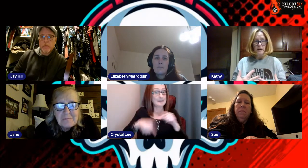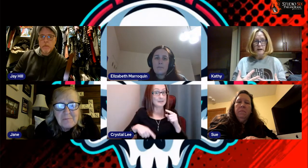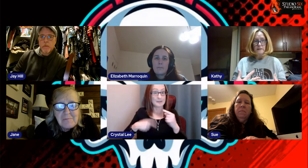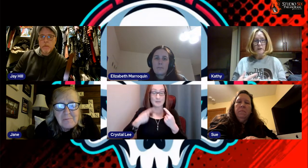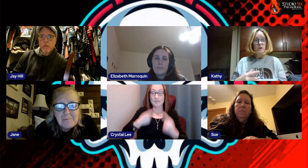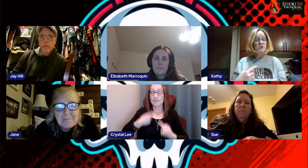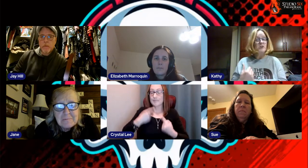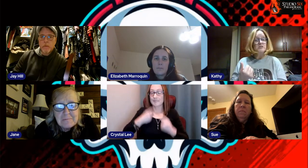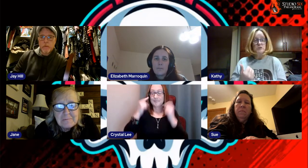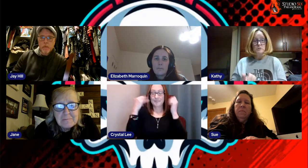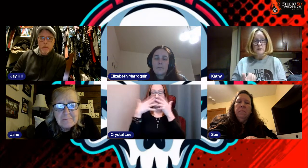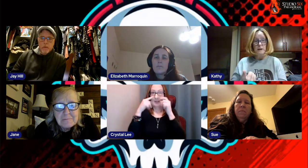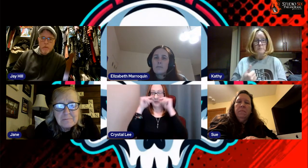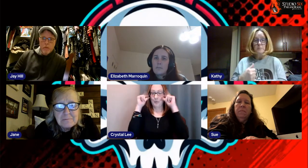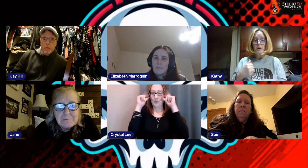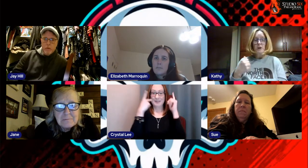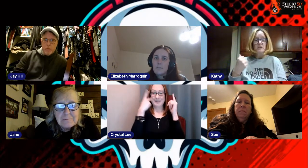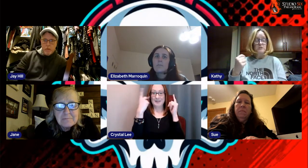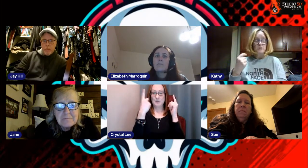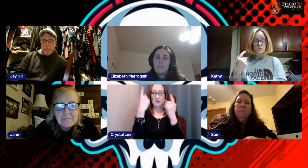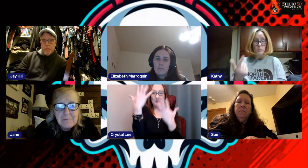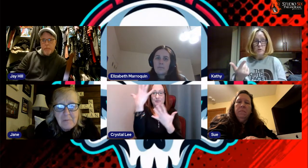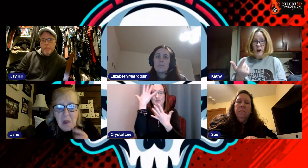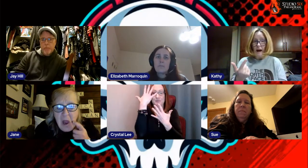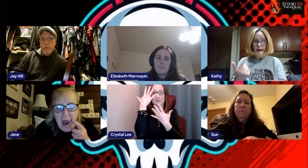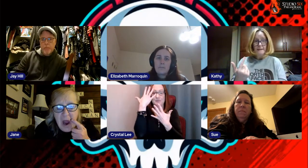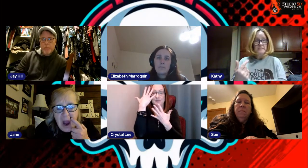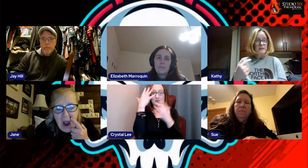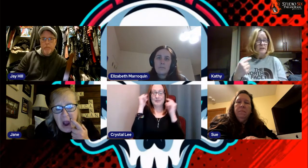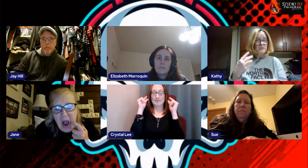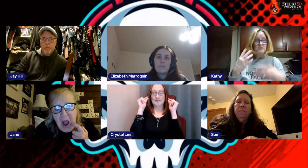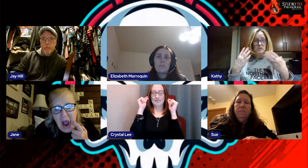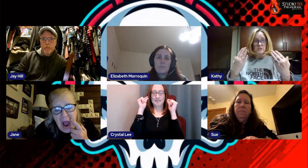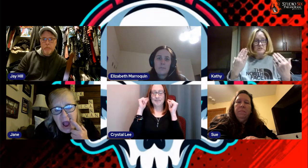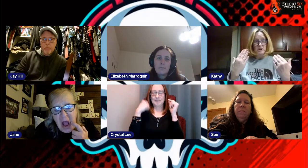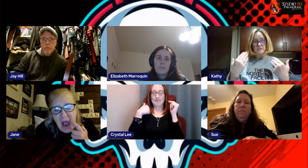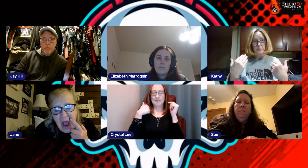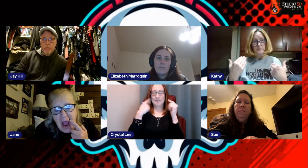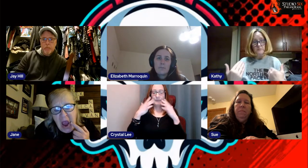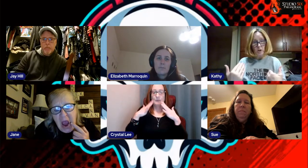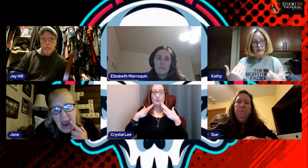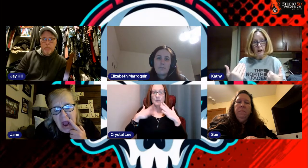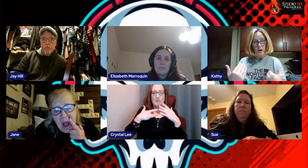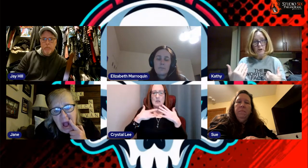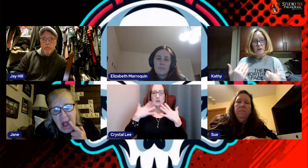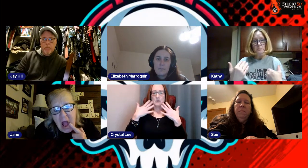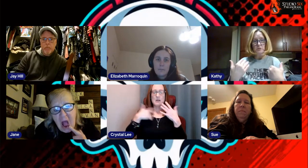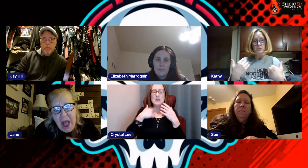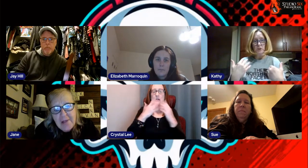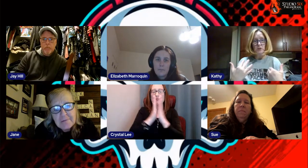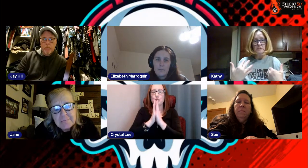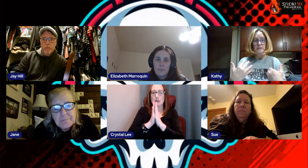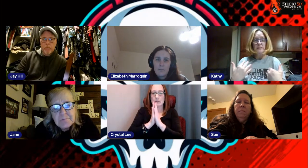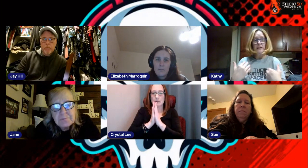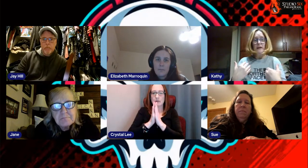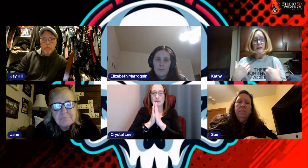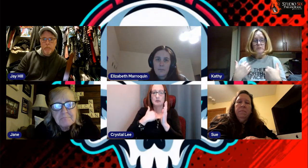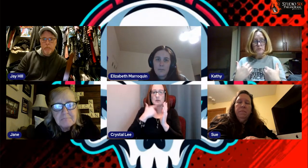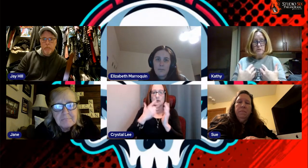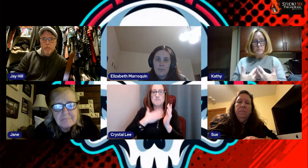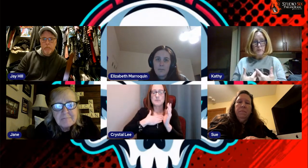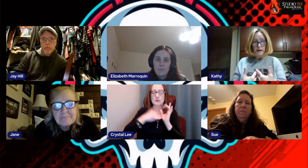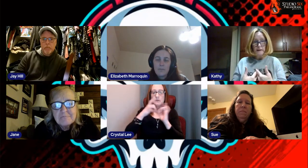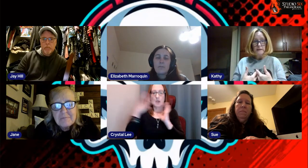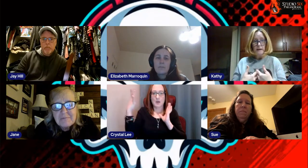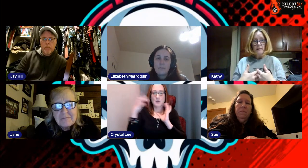she was afraid. She couldn't scream. She couldn't open her eyes. She said she saw something looking at her, but she couldn't.